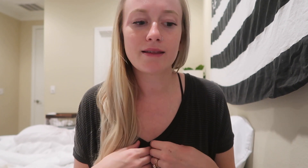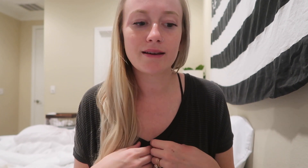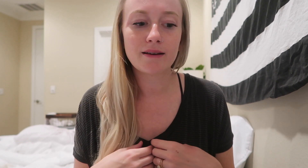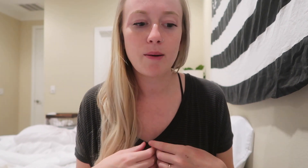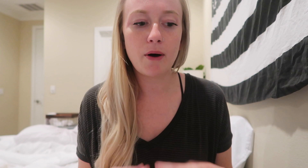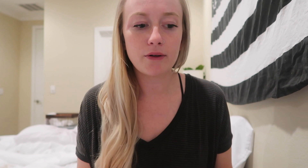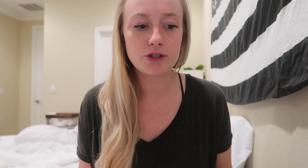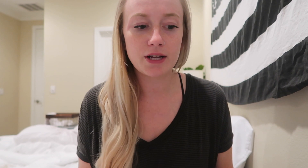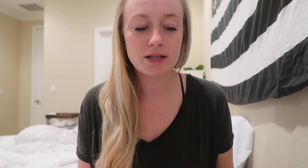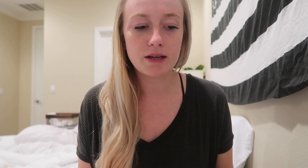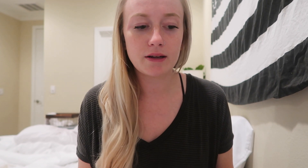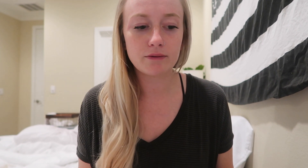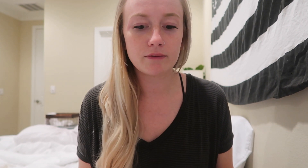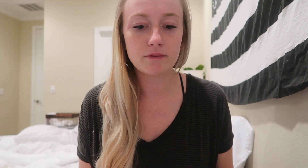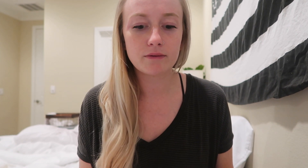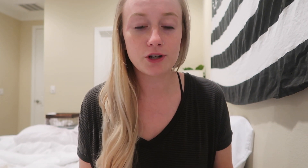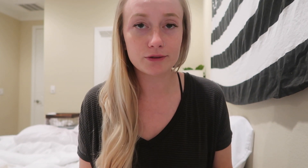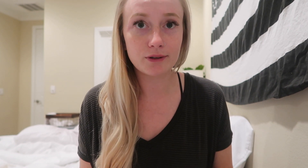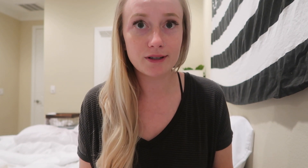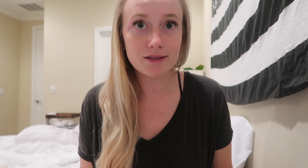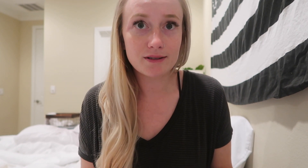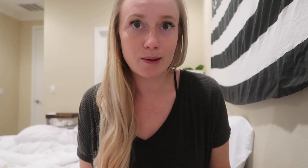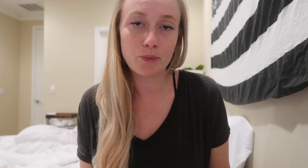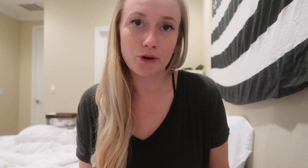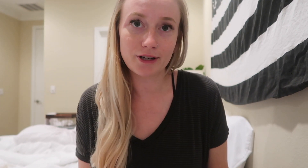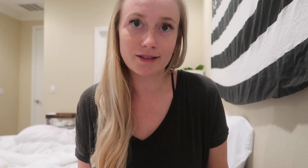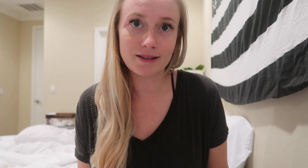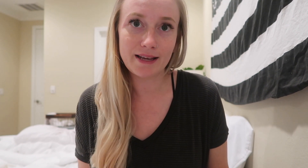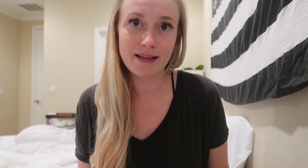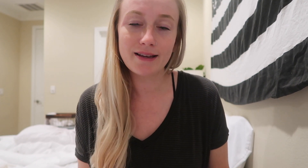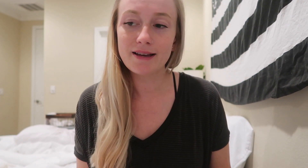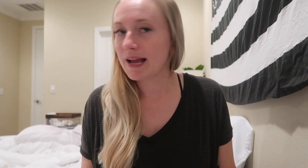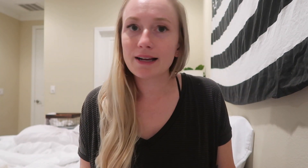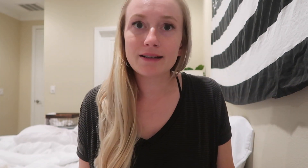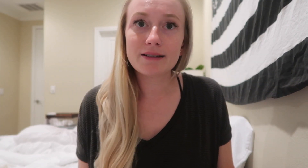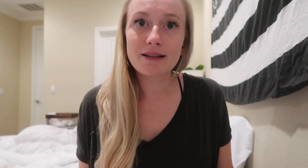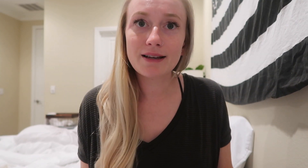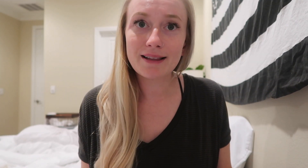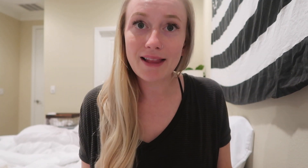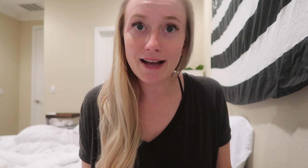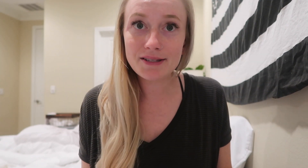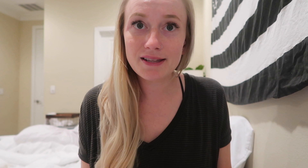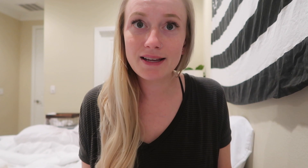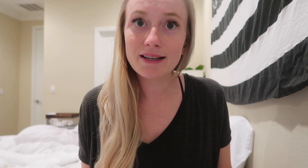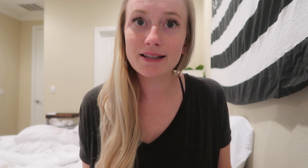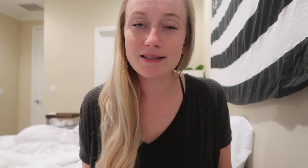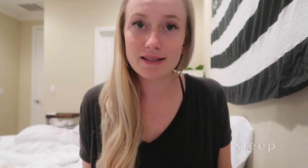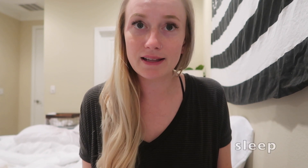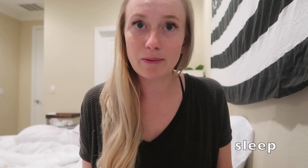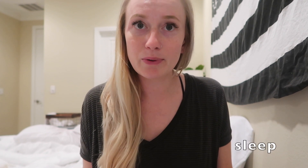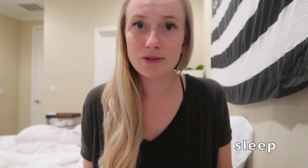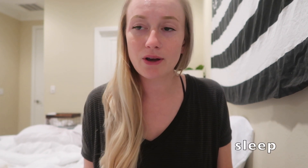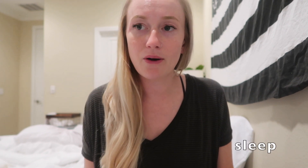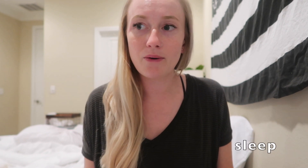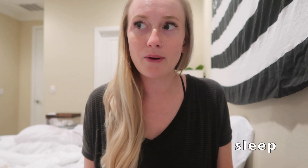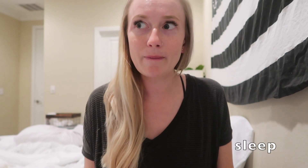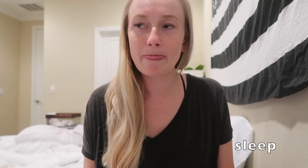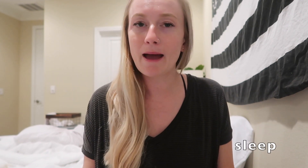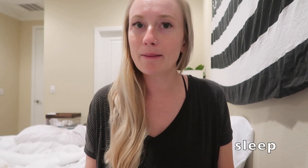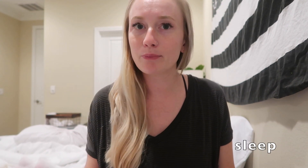think apologizing in general is an important thing. And lastly is sleep. So I'm